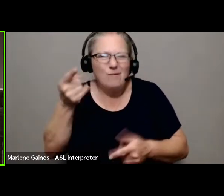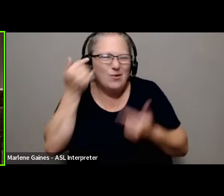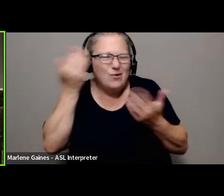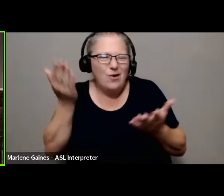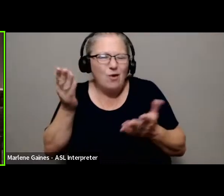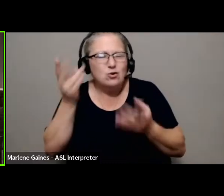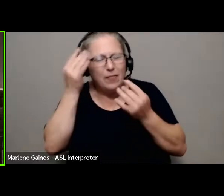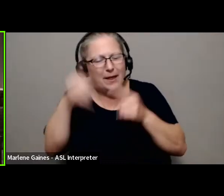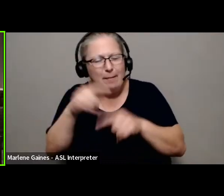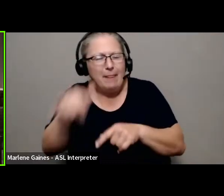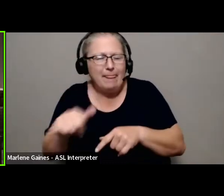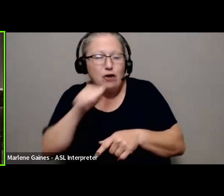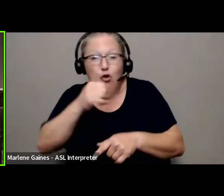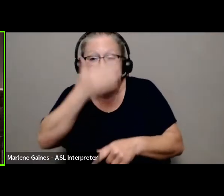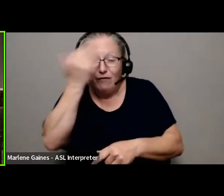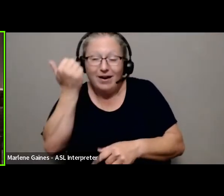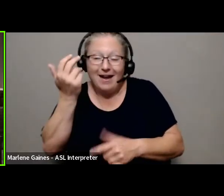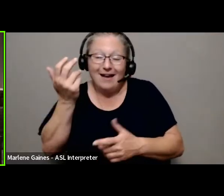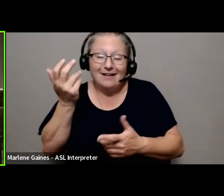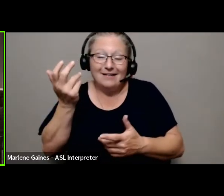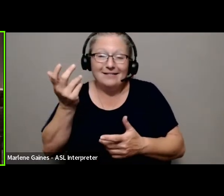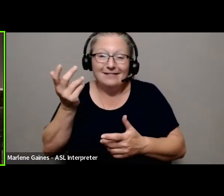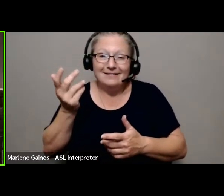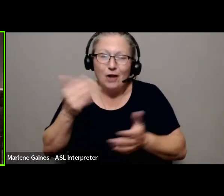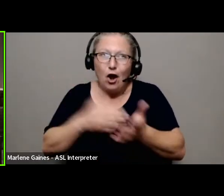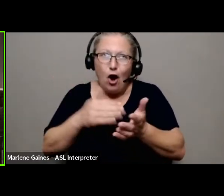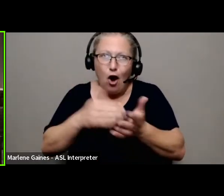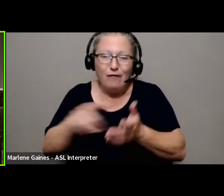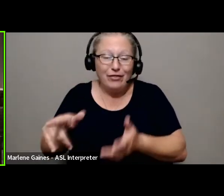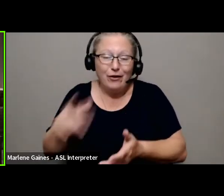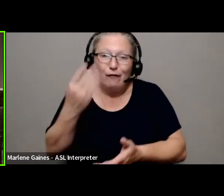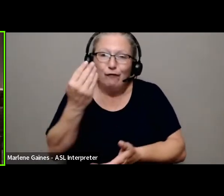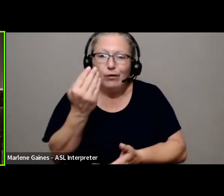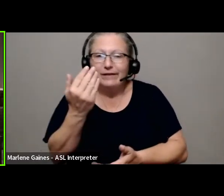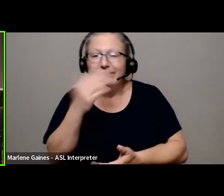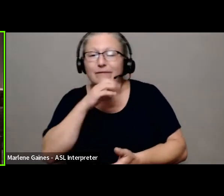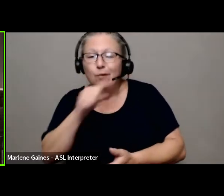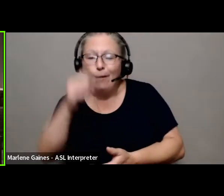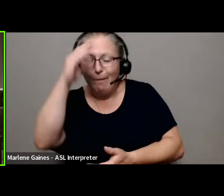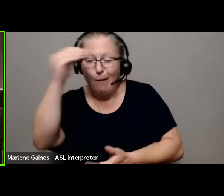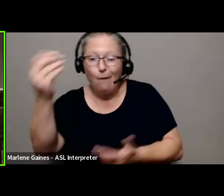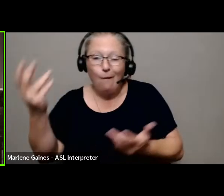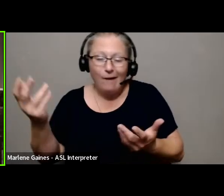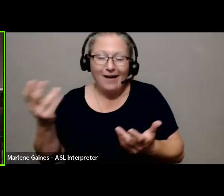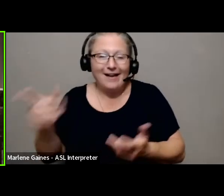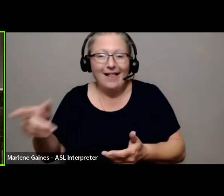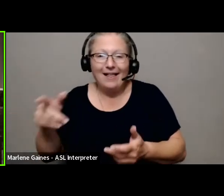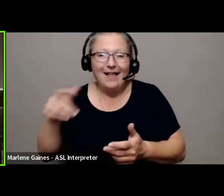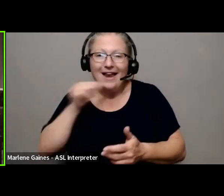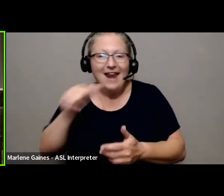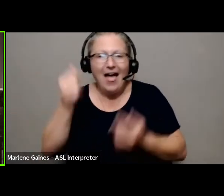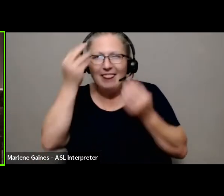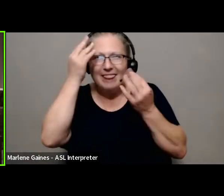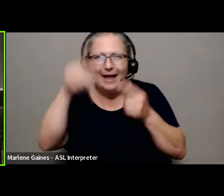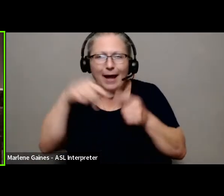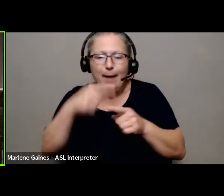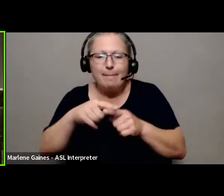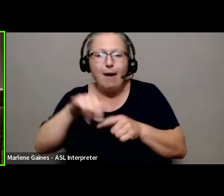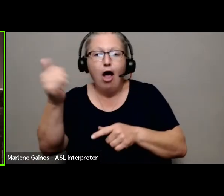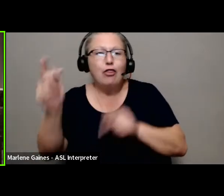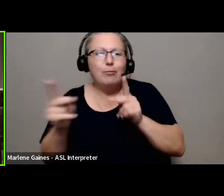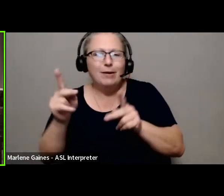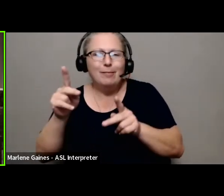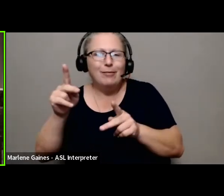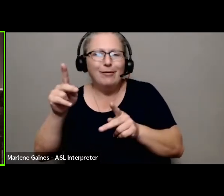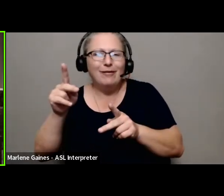think about that. I mean, don't forget, these are oftentimes 15-year-old, 14-year-old boys. They haven't given a lot of thought to other people in the